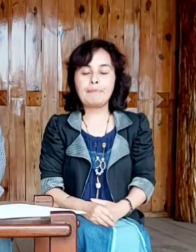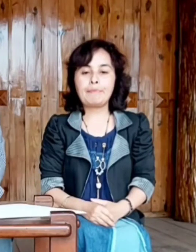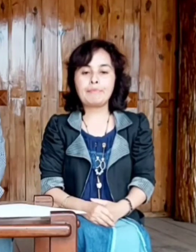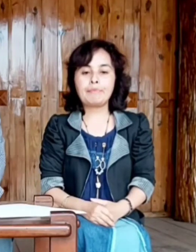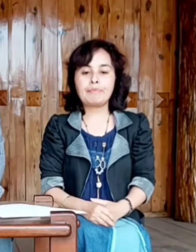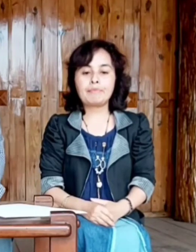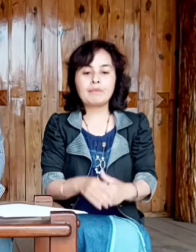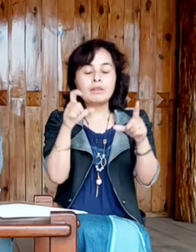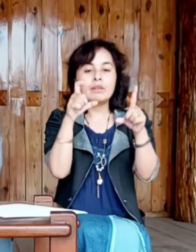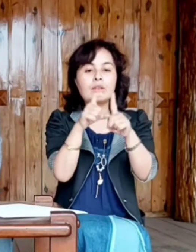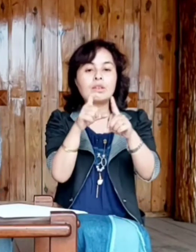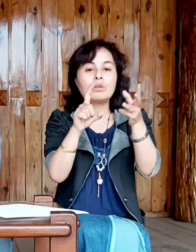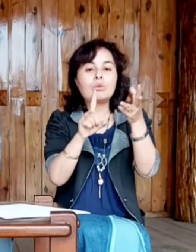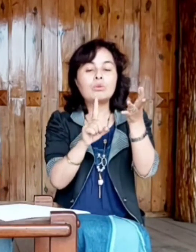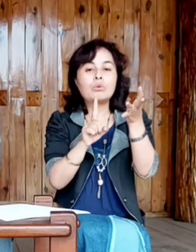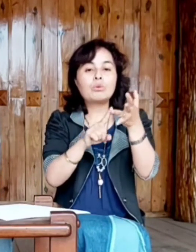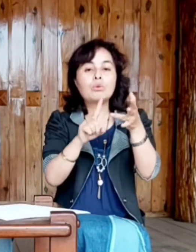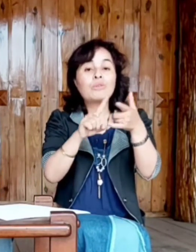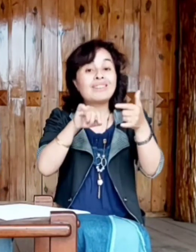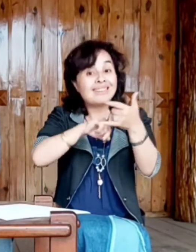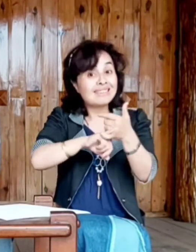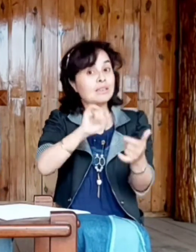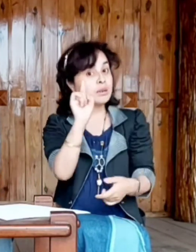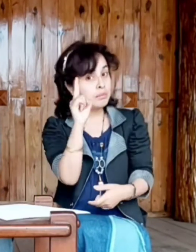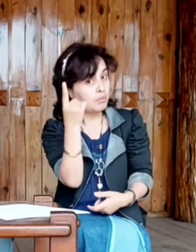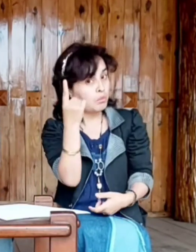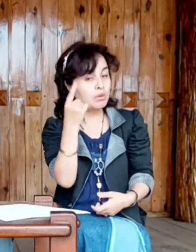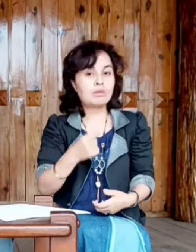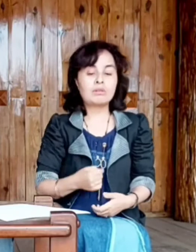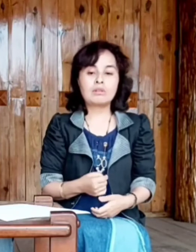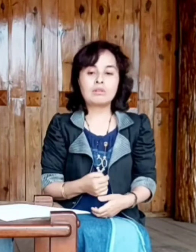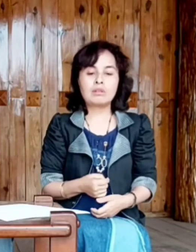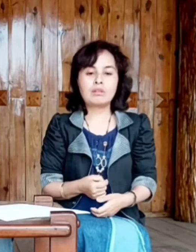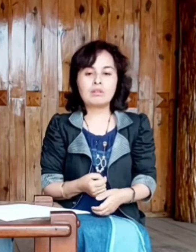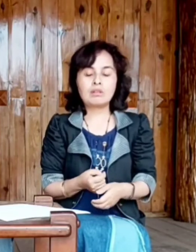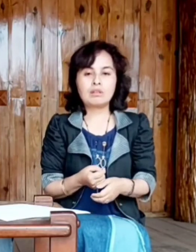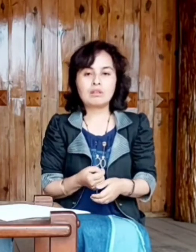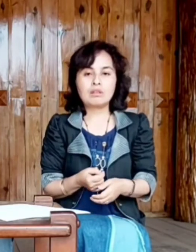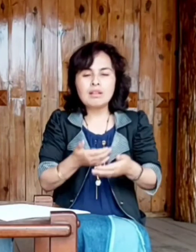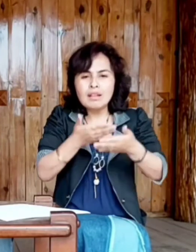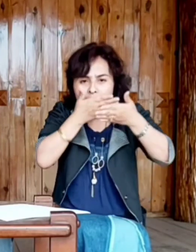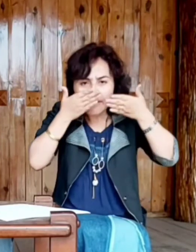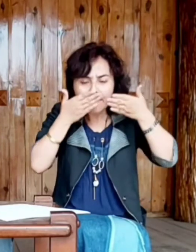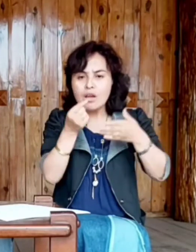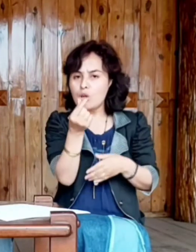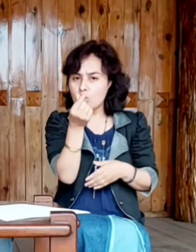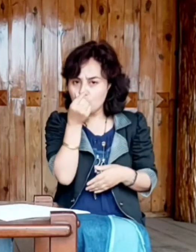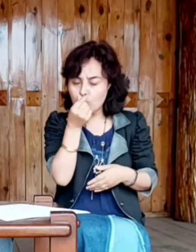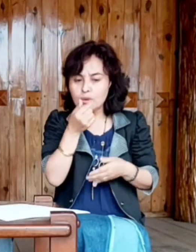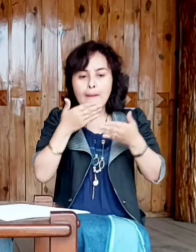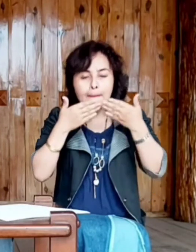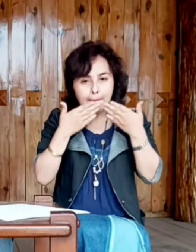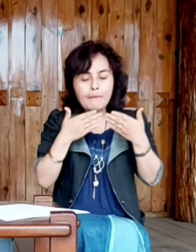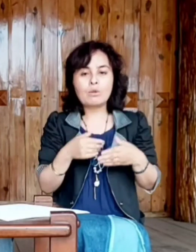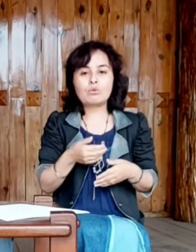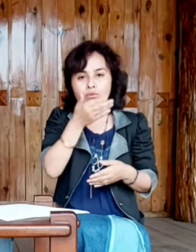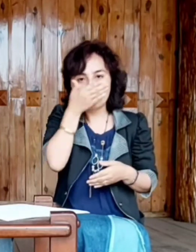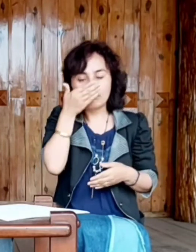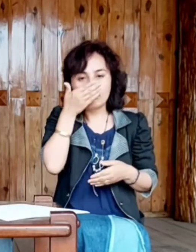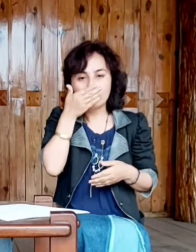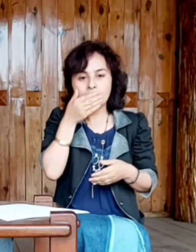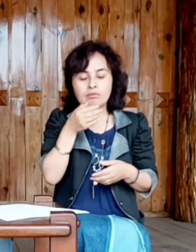Do's. Number 1, cover your nose and mouth